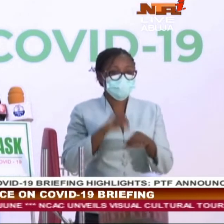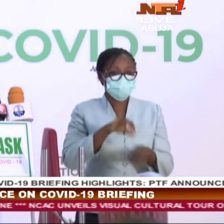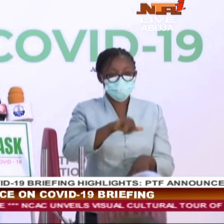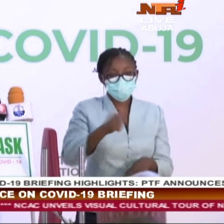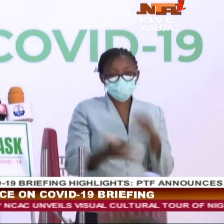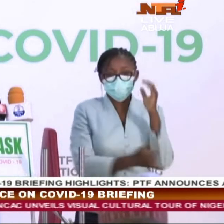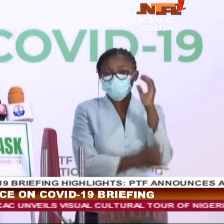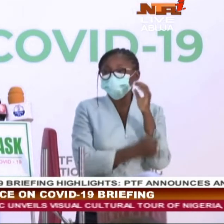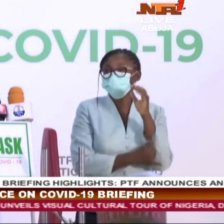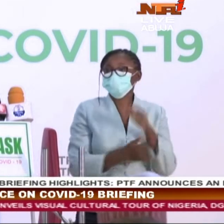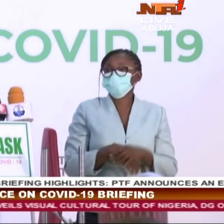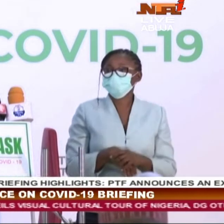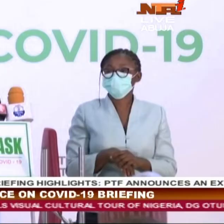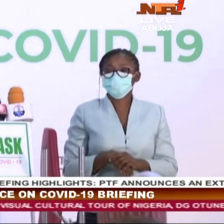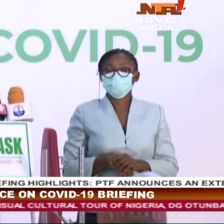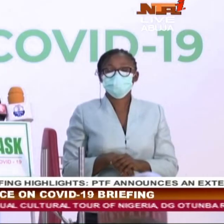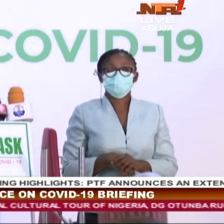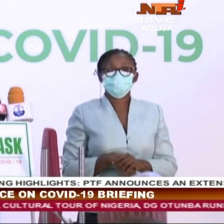and